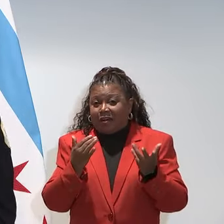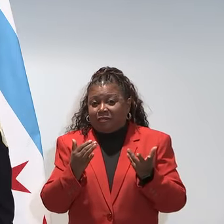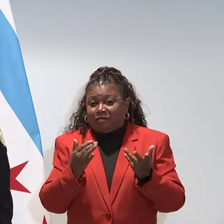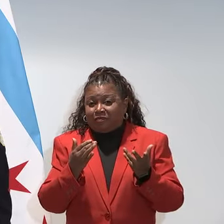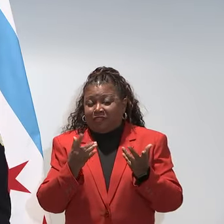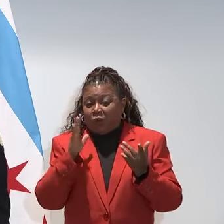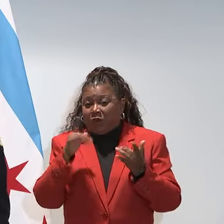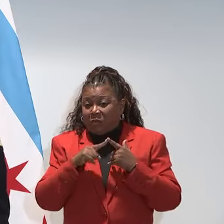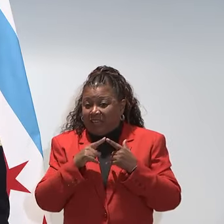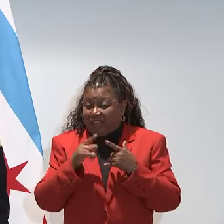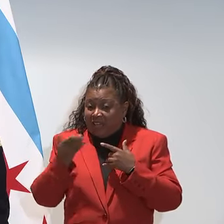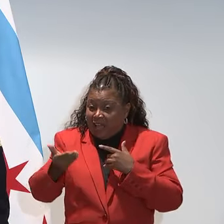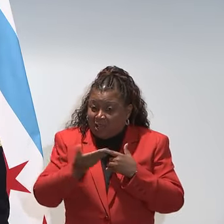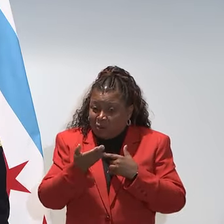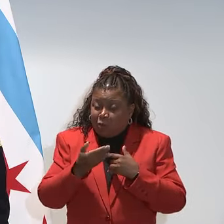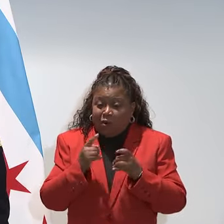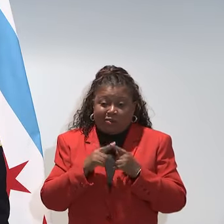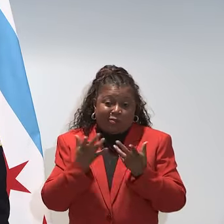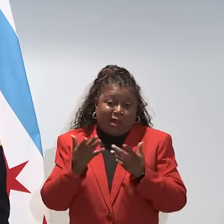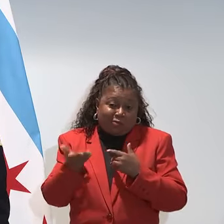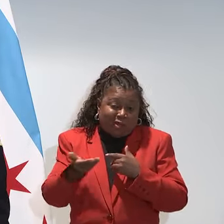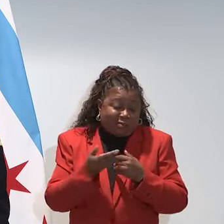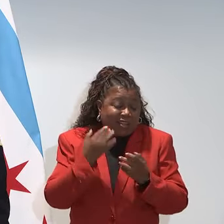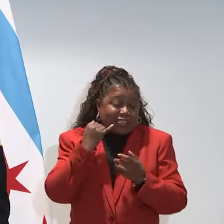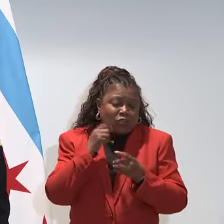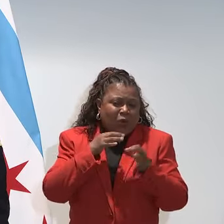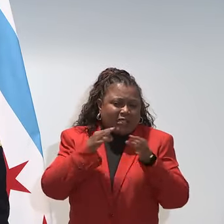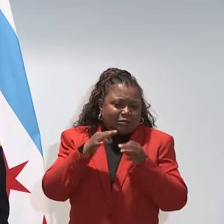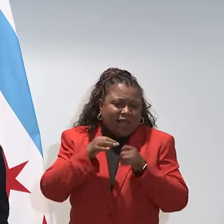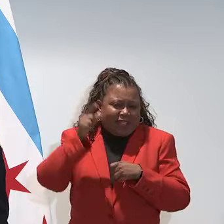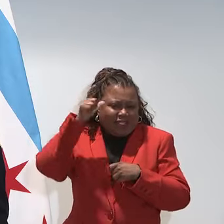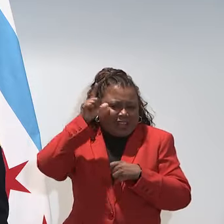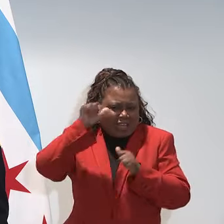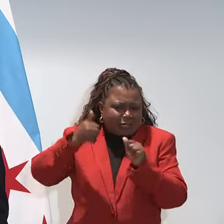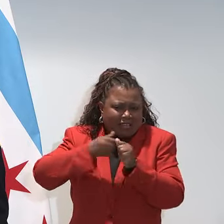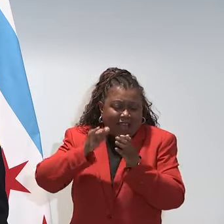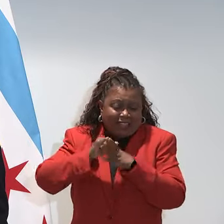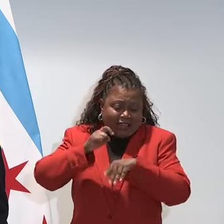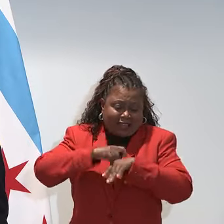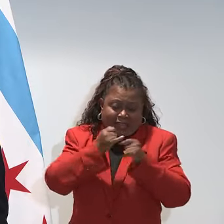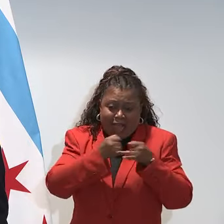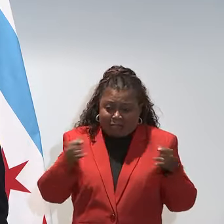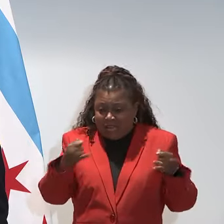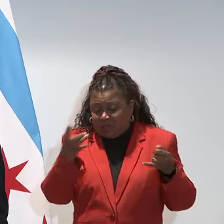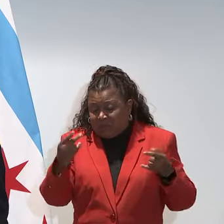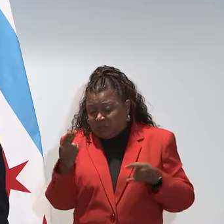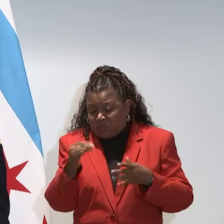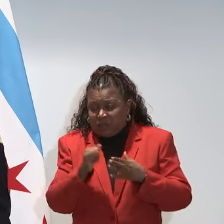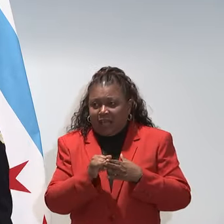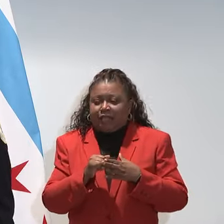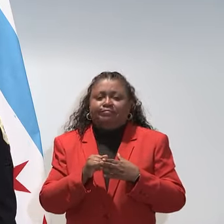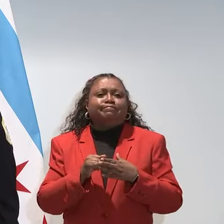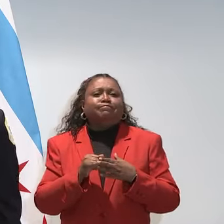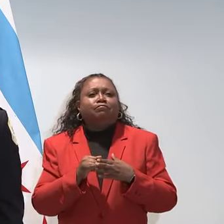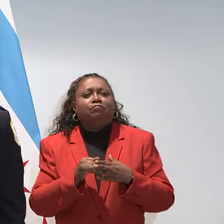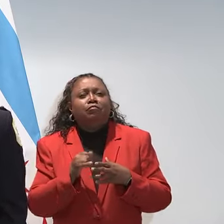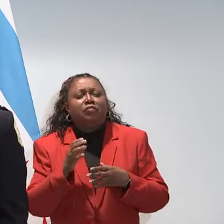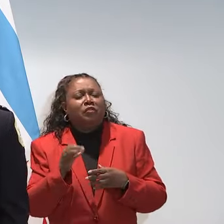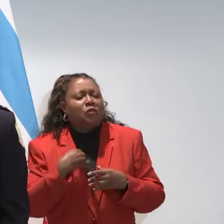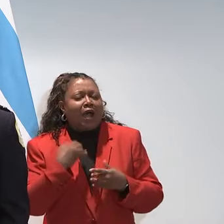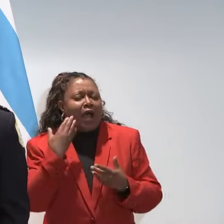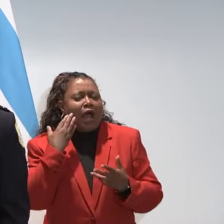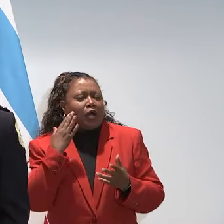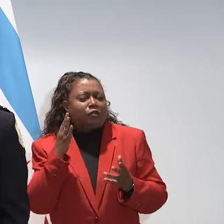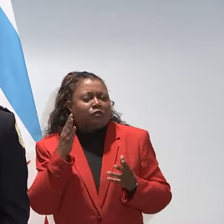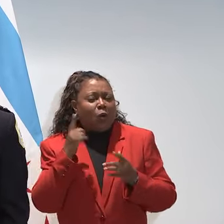that is going to be employed or might be employed? If so, explain the logic behind that and the timeline you might be using. So I don't